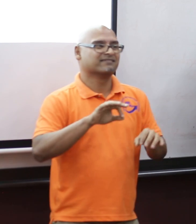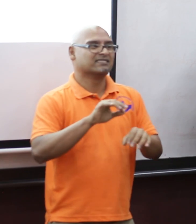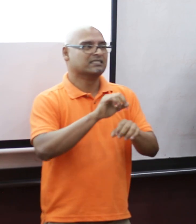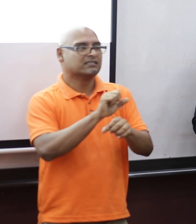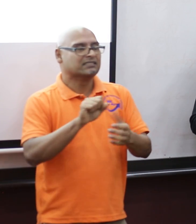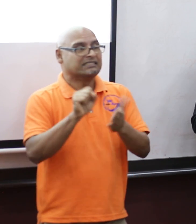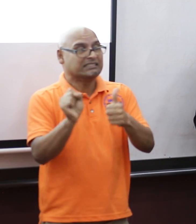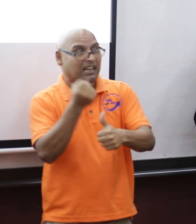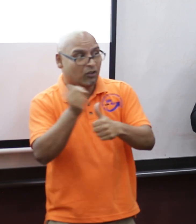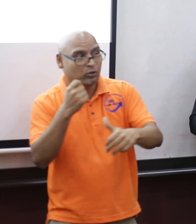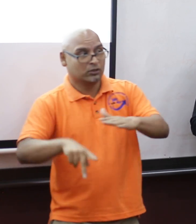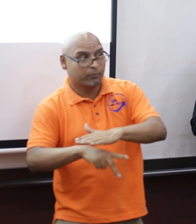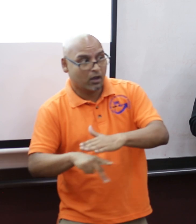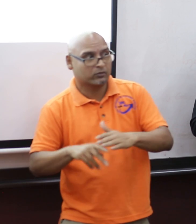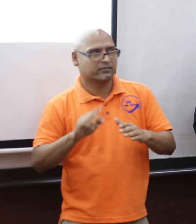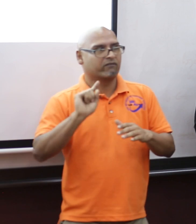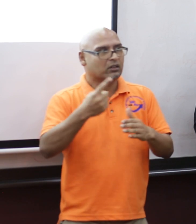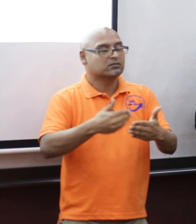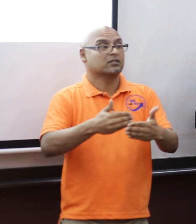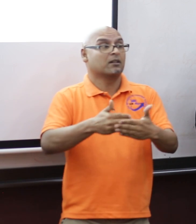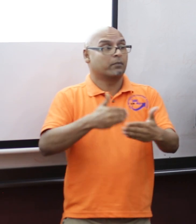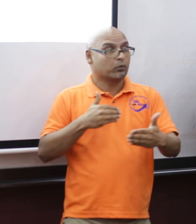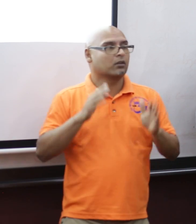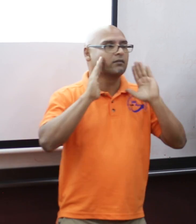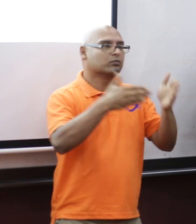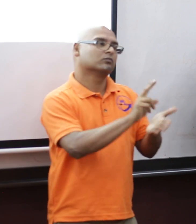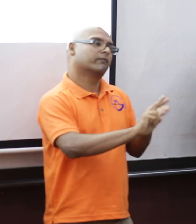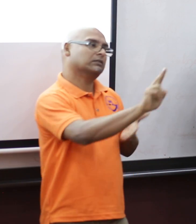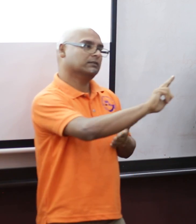through that system, they will never reach here. So